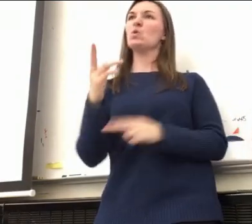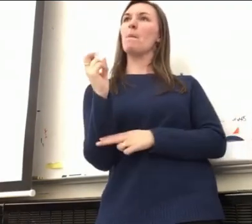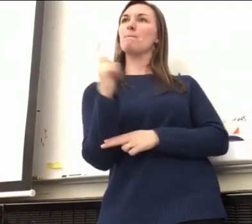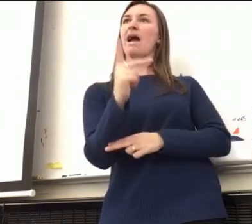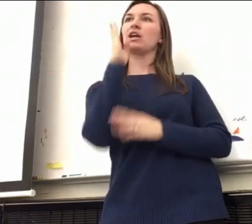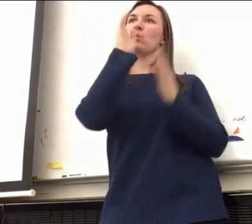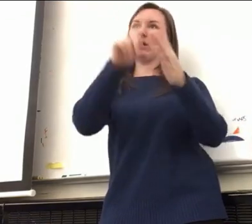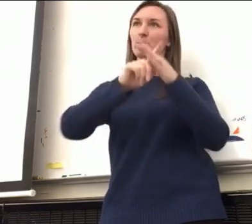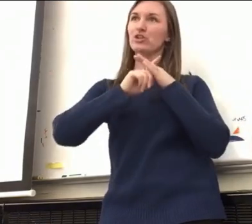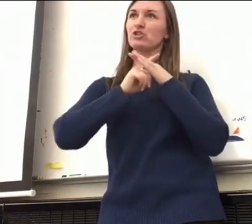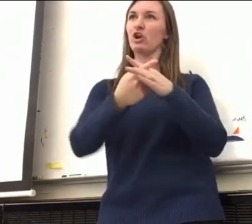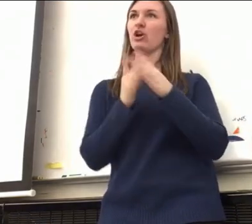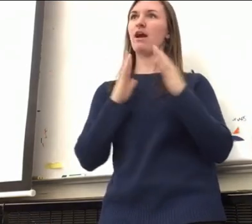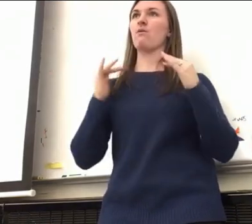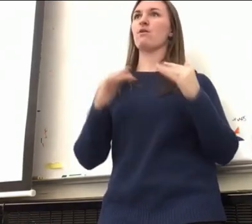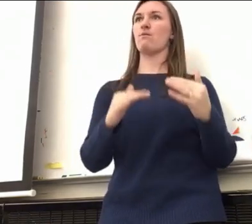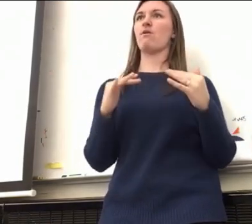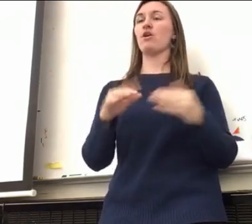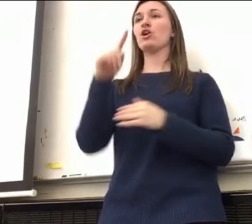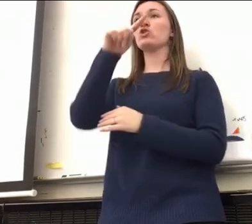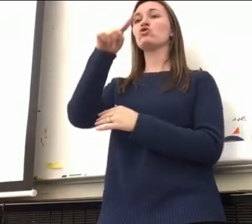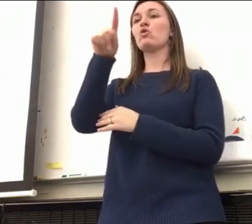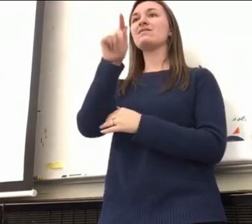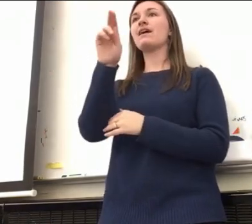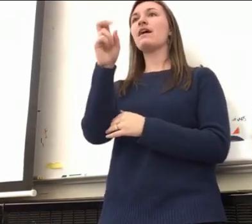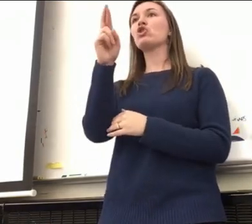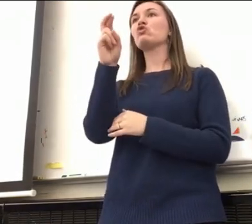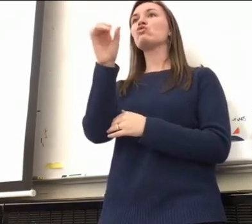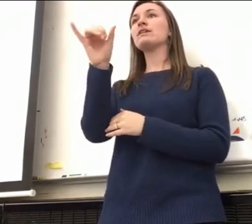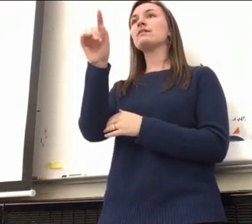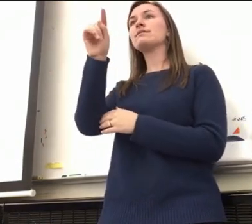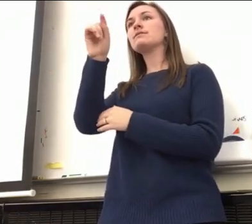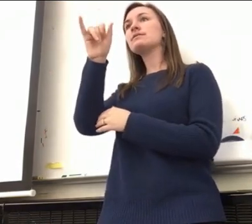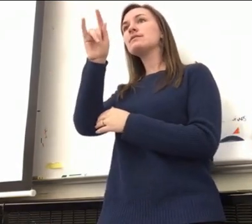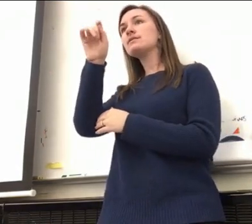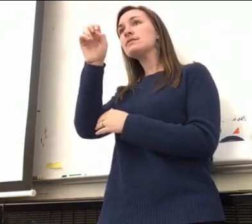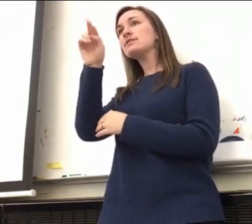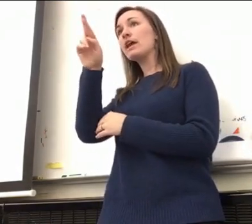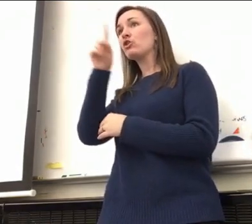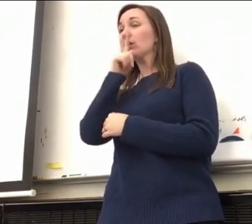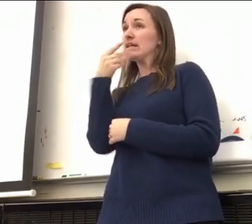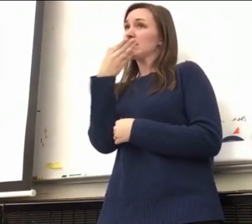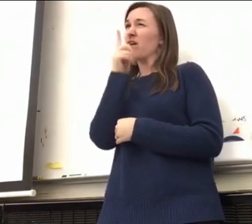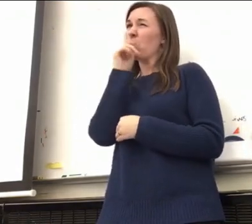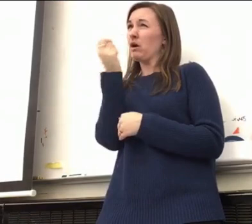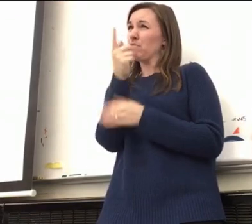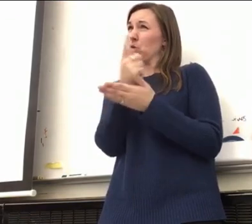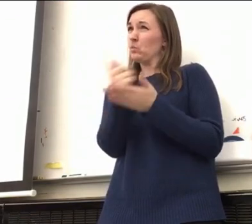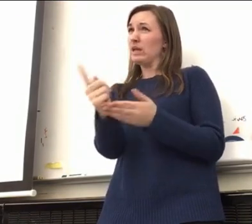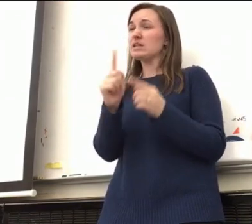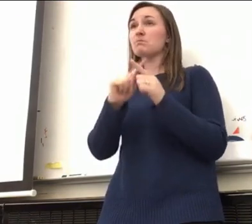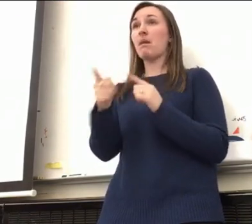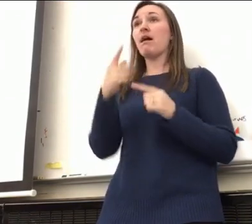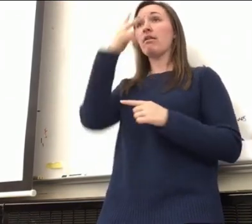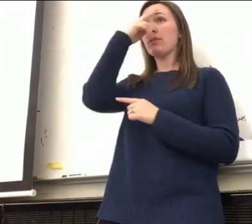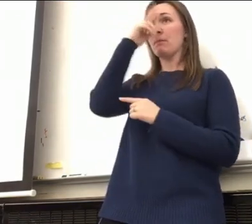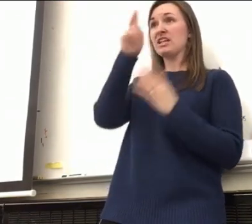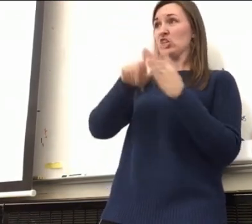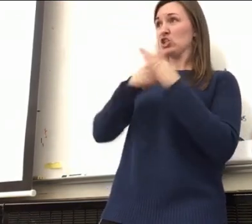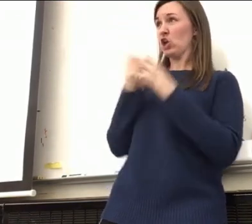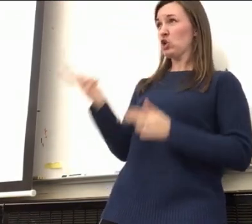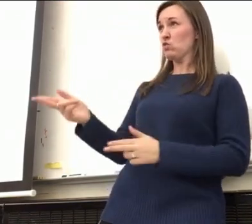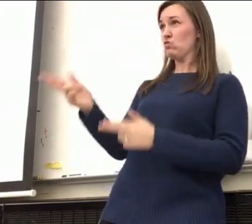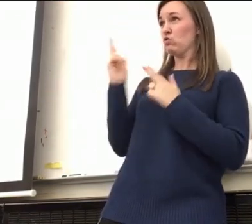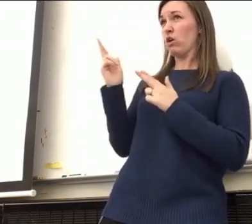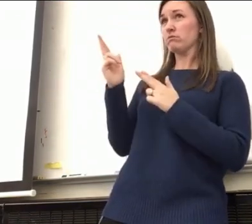begin a war. Zachary Taylor's there for a couple of weeks. All of a sudden, the Mexican army begins shooting across the Rio Grande River, kills